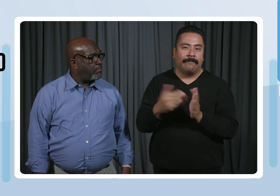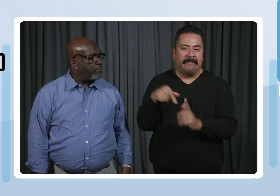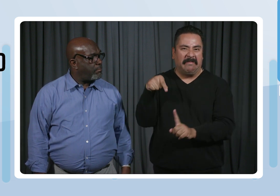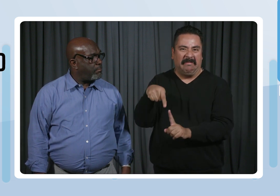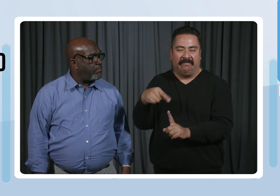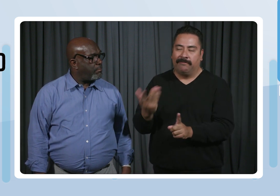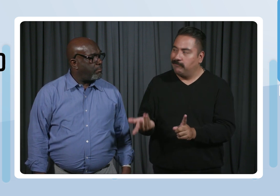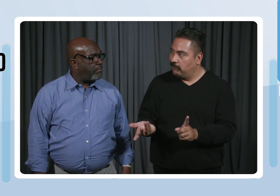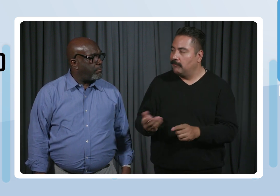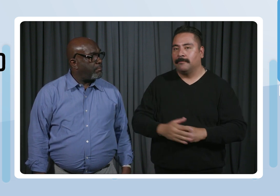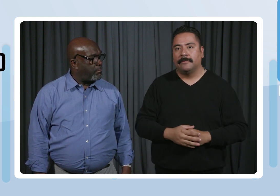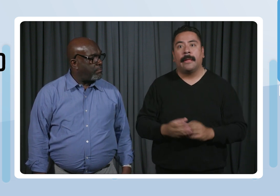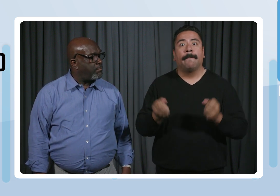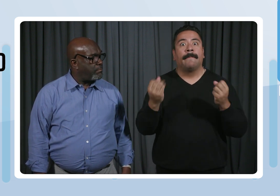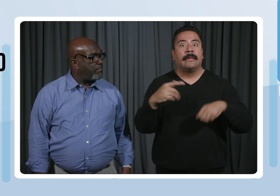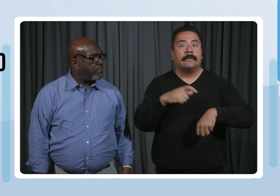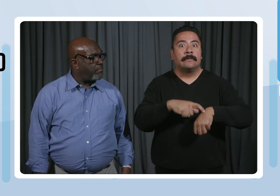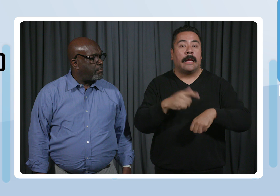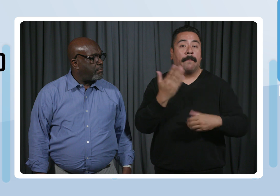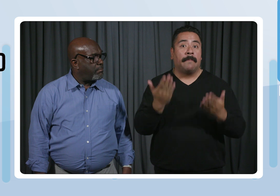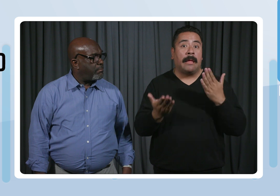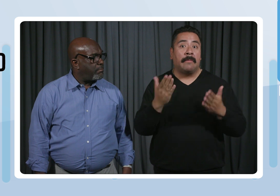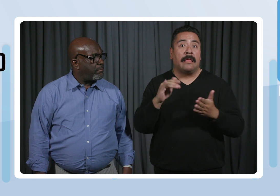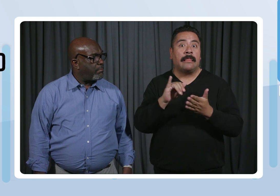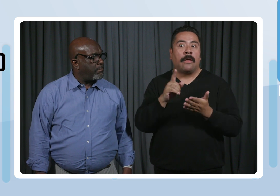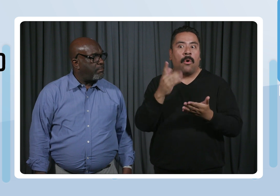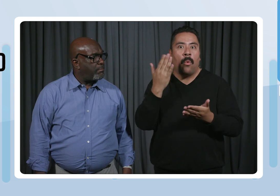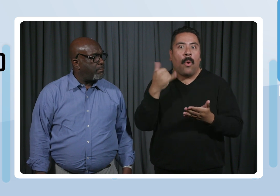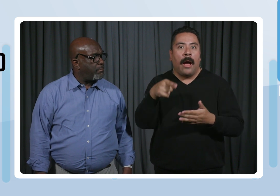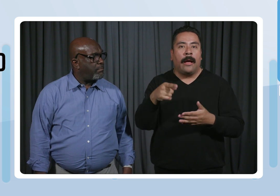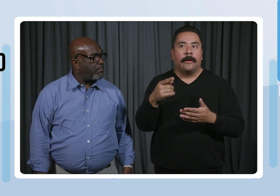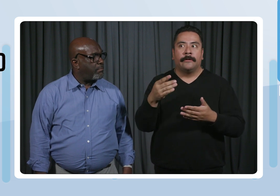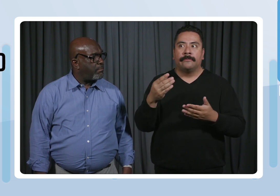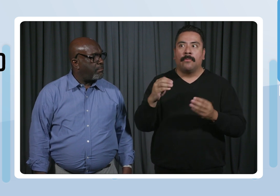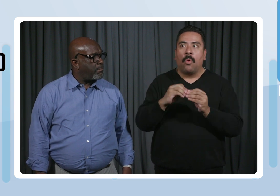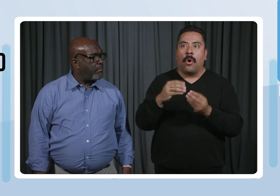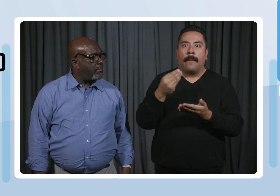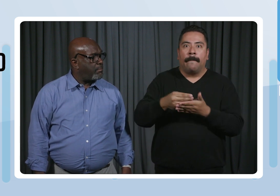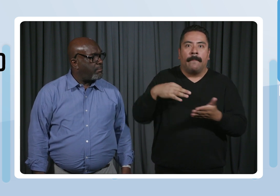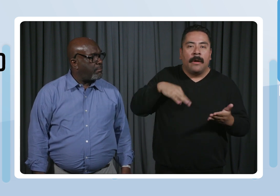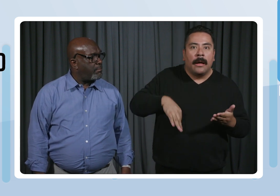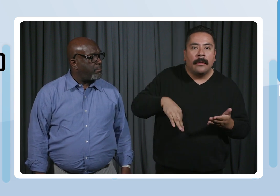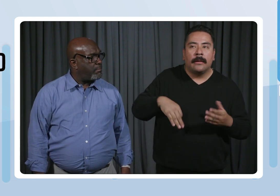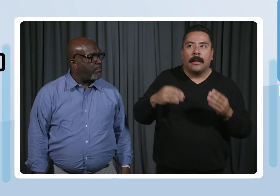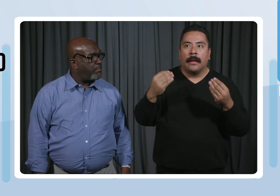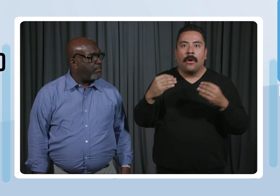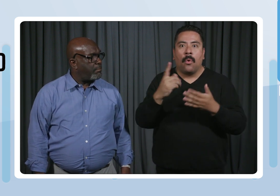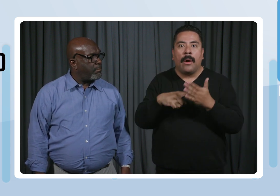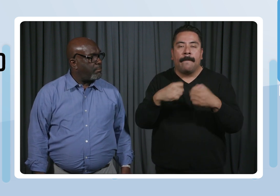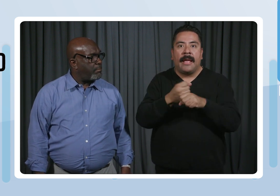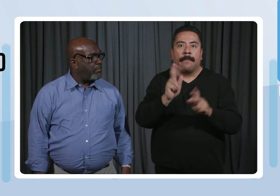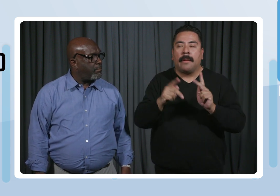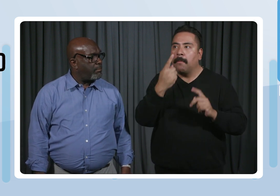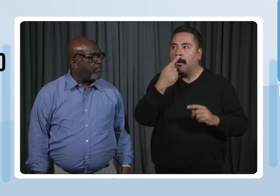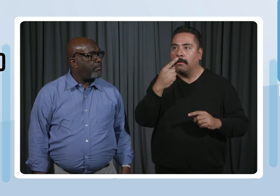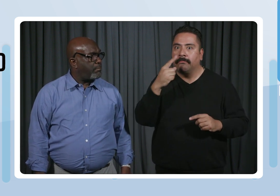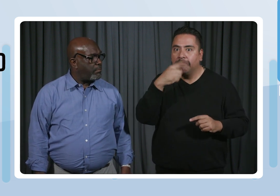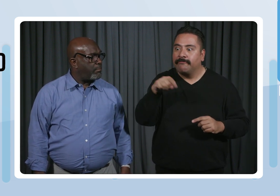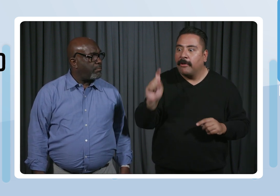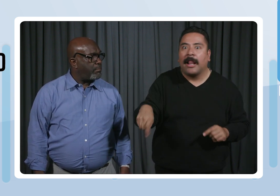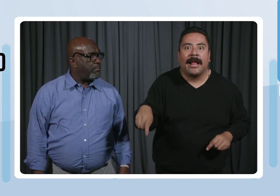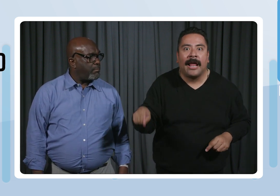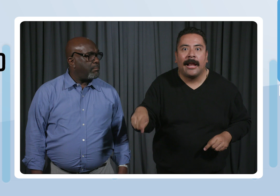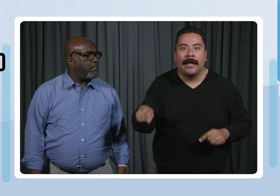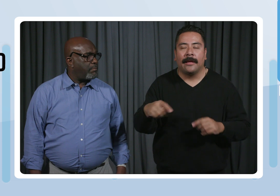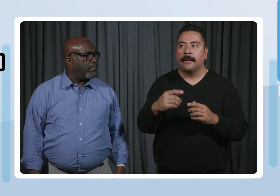over again, often because it's what makes money, it's what sells. It will be what garners clicks. It will be the kind of thing that